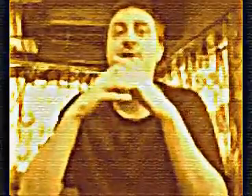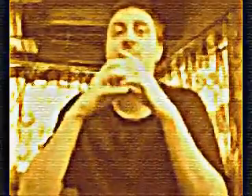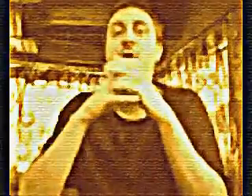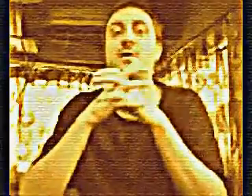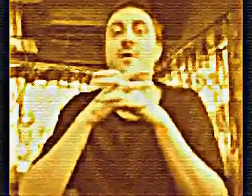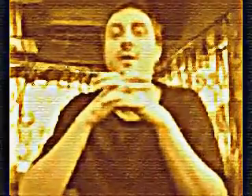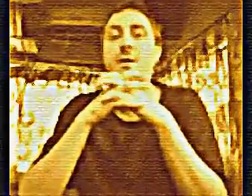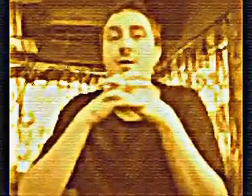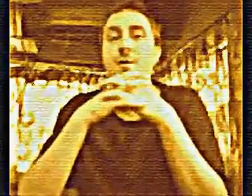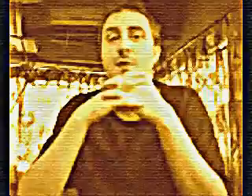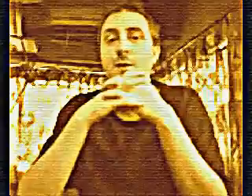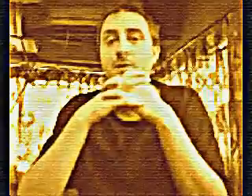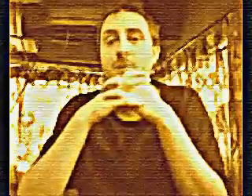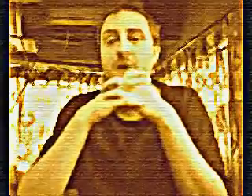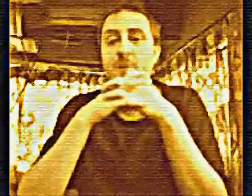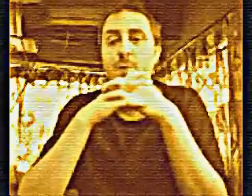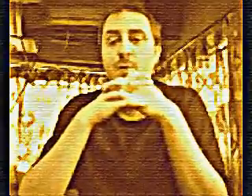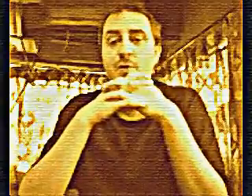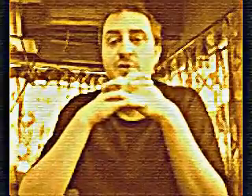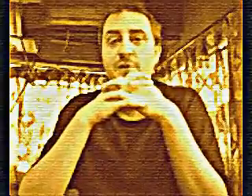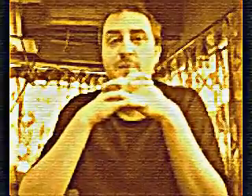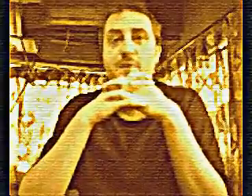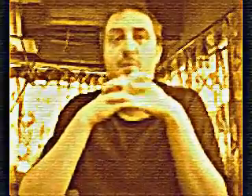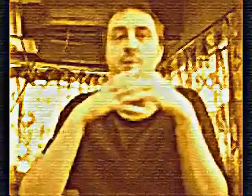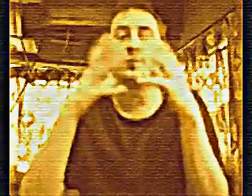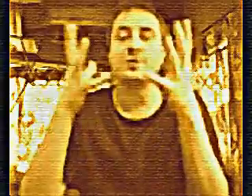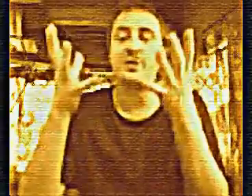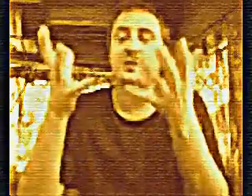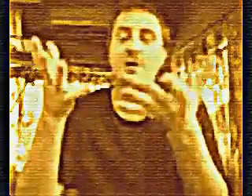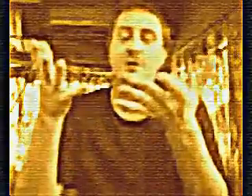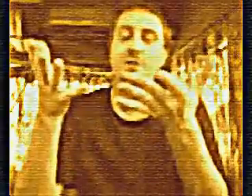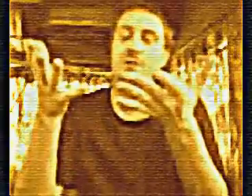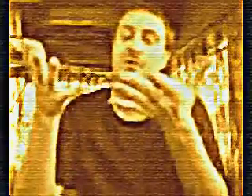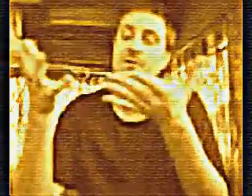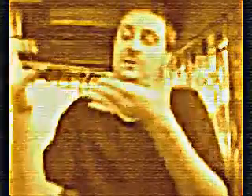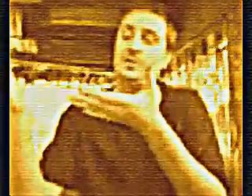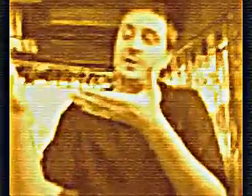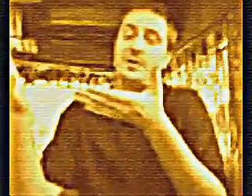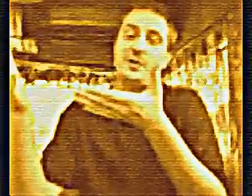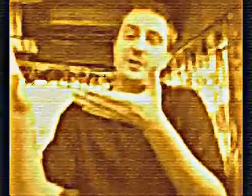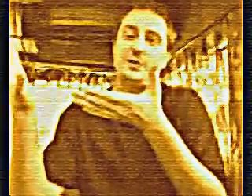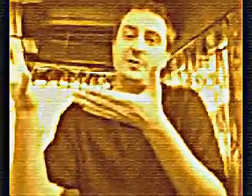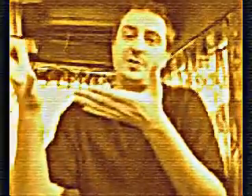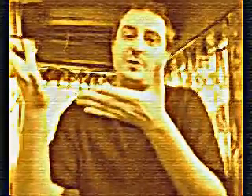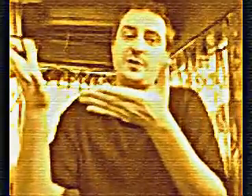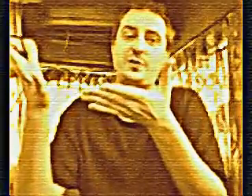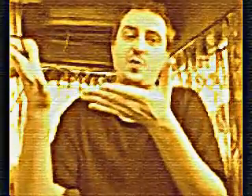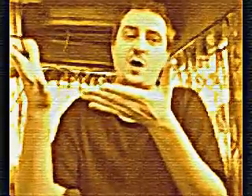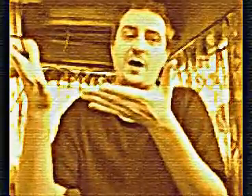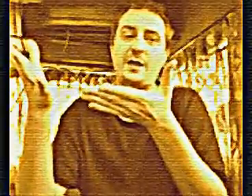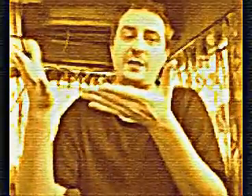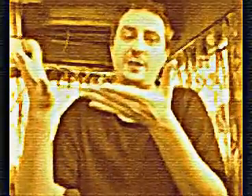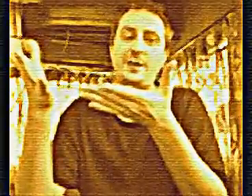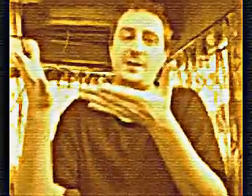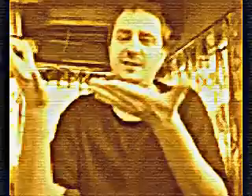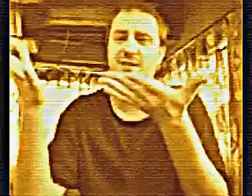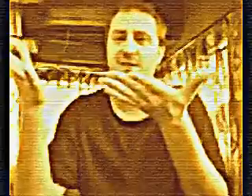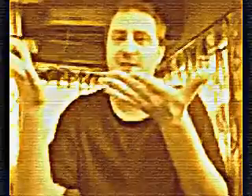young, the baby boomers of the baby boomers, the young generation, Generation Y and Z,